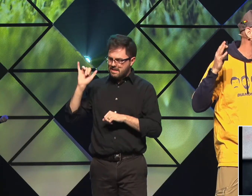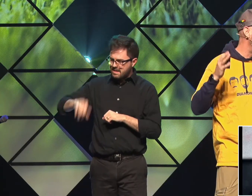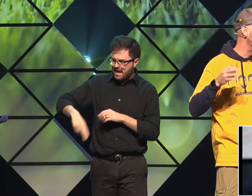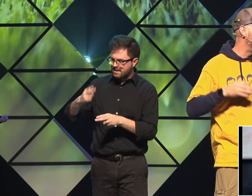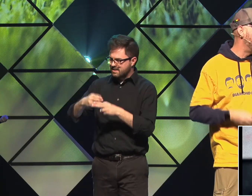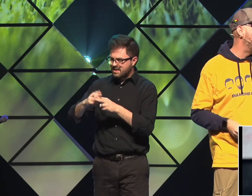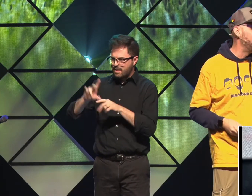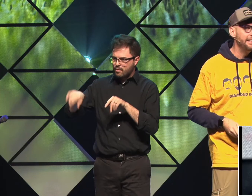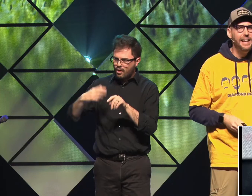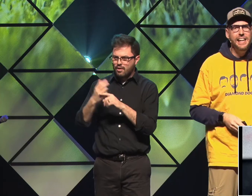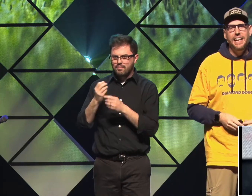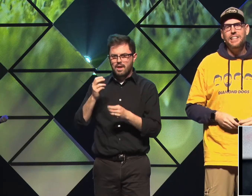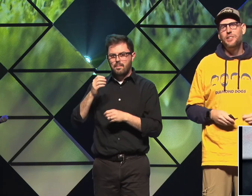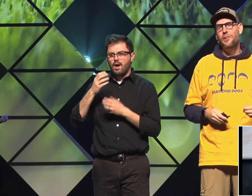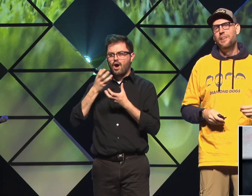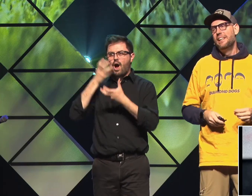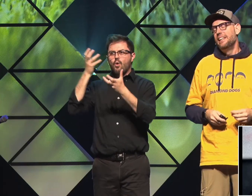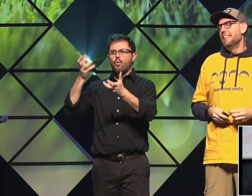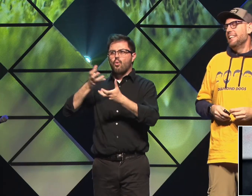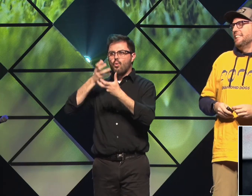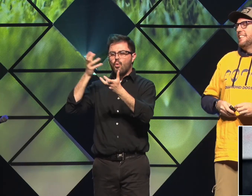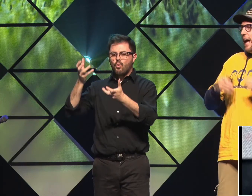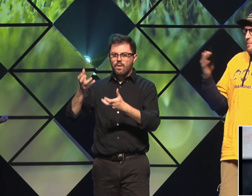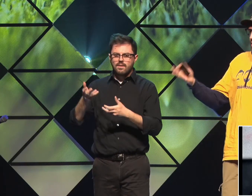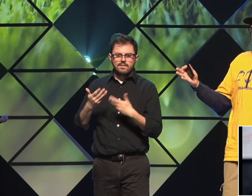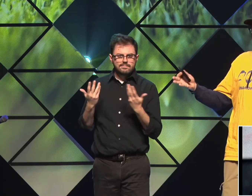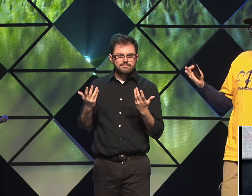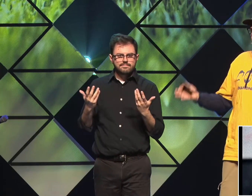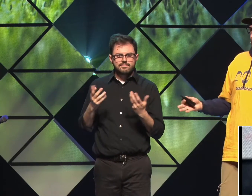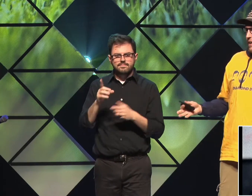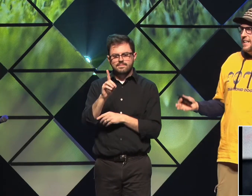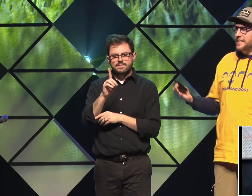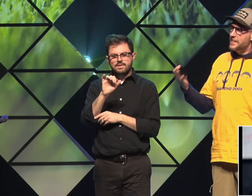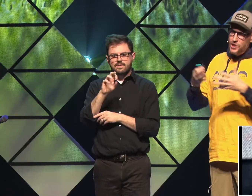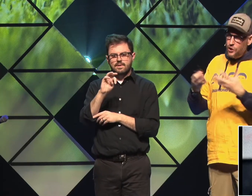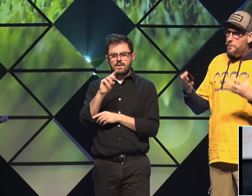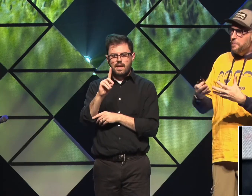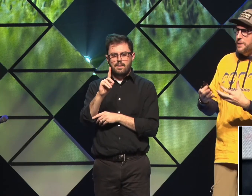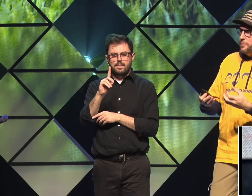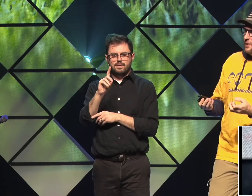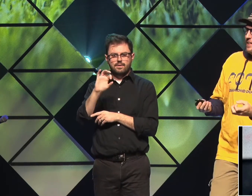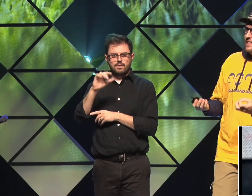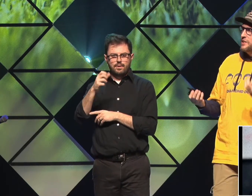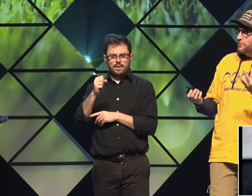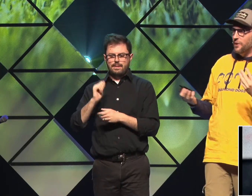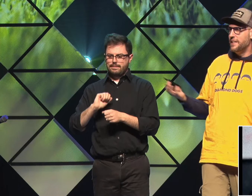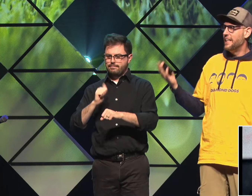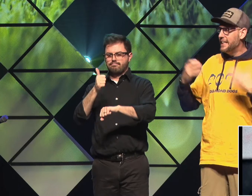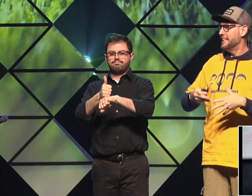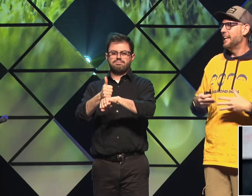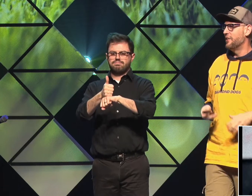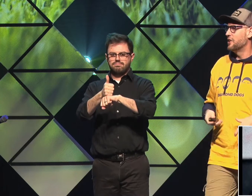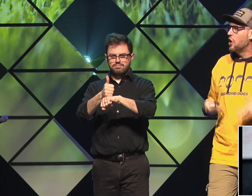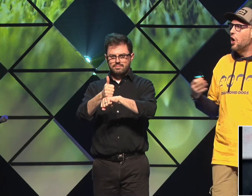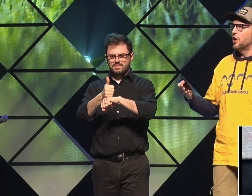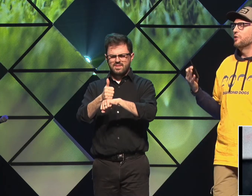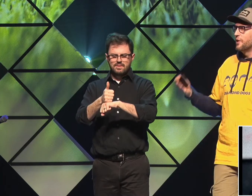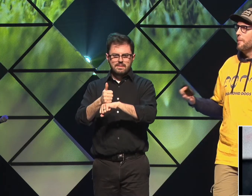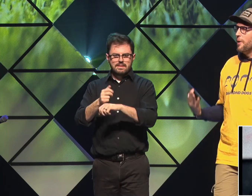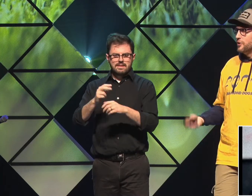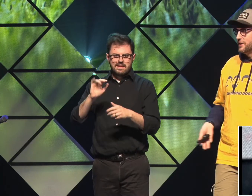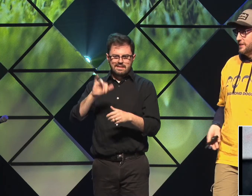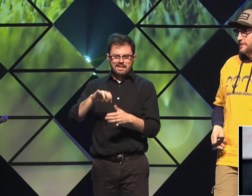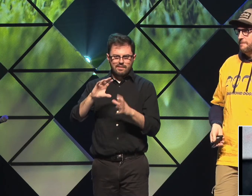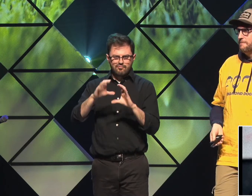howl right in that moment. And so the Diamond Dogs are born, and it's this group of people, these four, that they get together to talk through